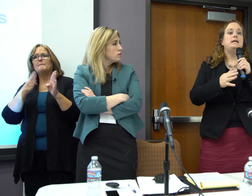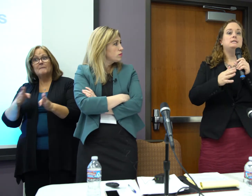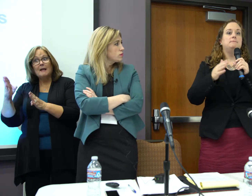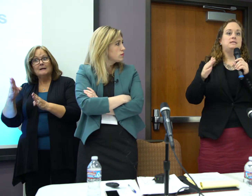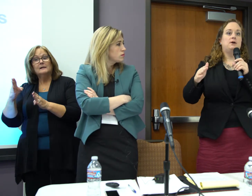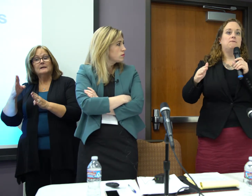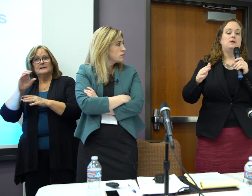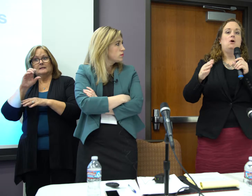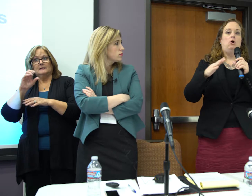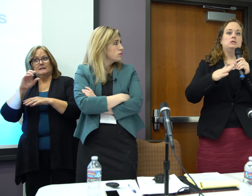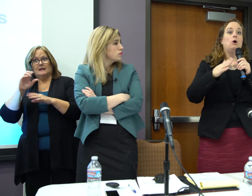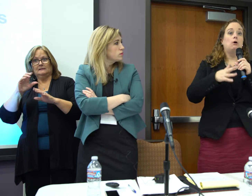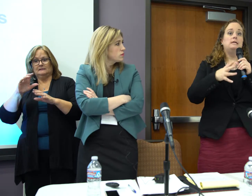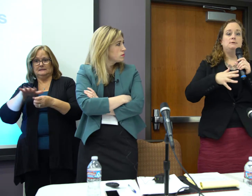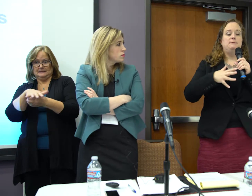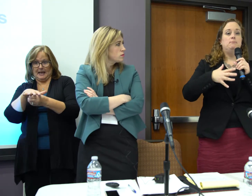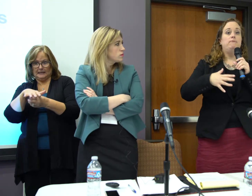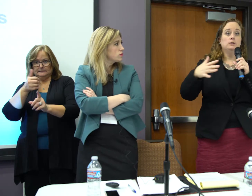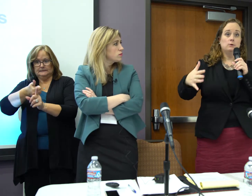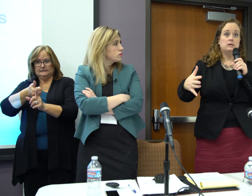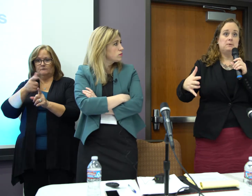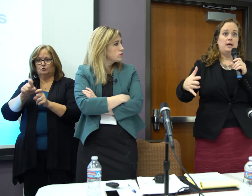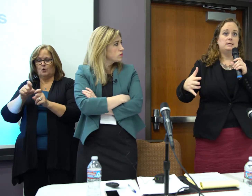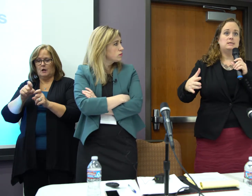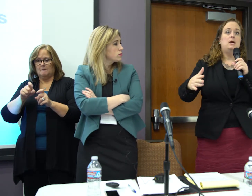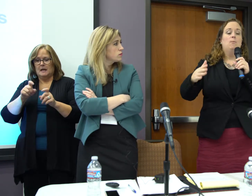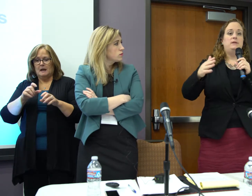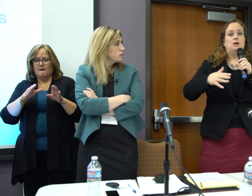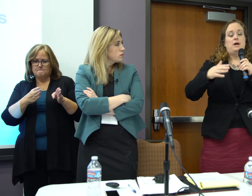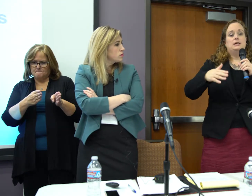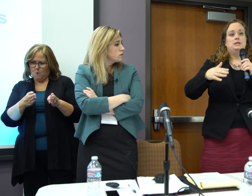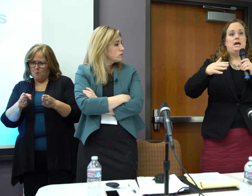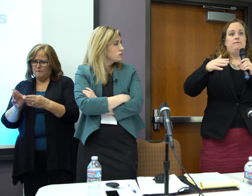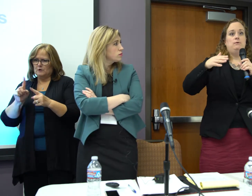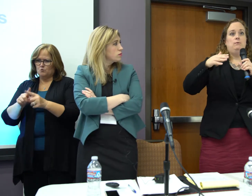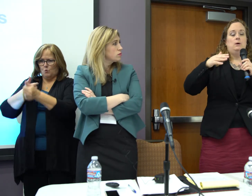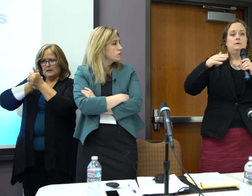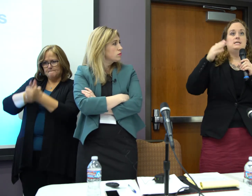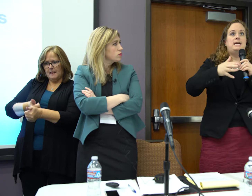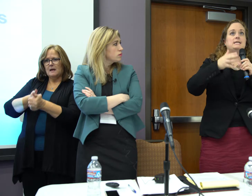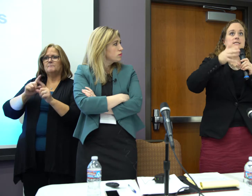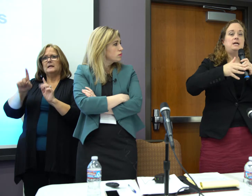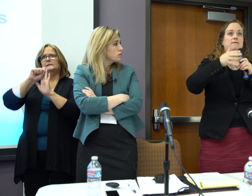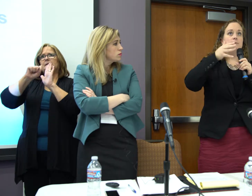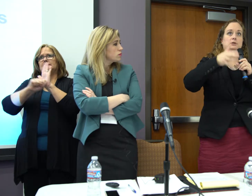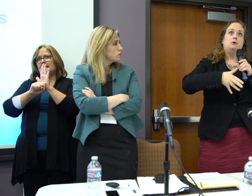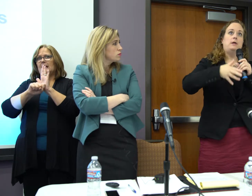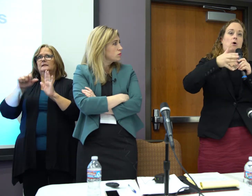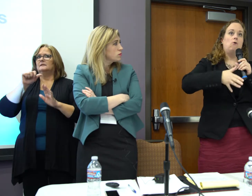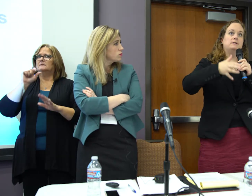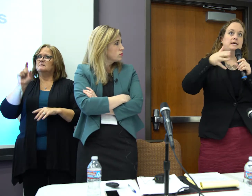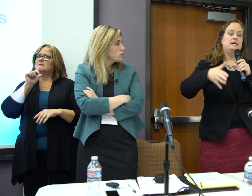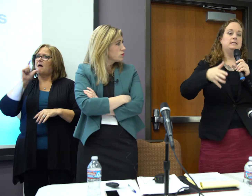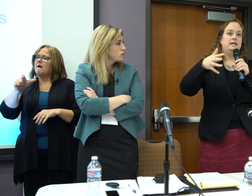the settings themselves are currently supposed to be moving towards compliance, but they don't actually have to, the state does not have to assure